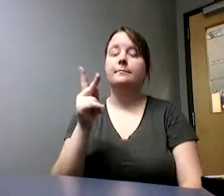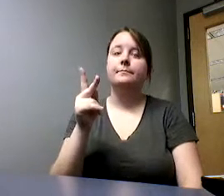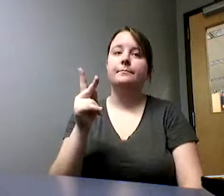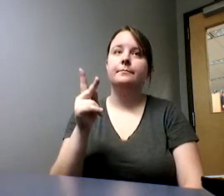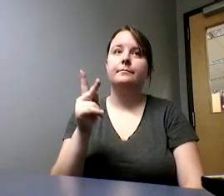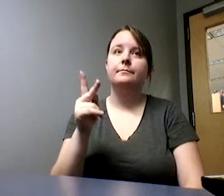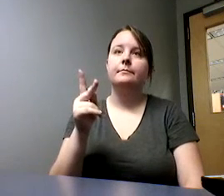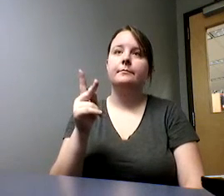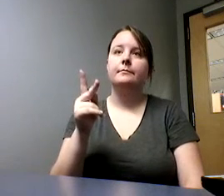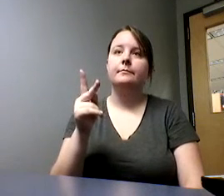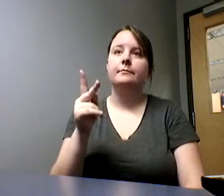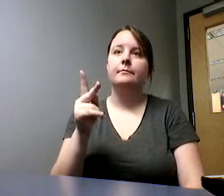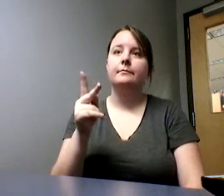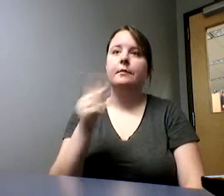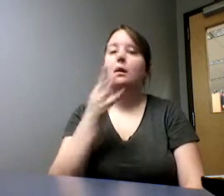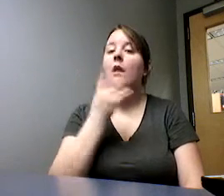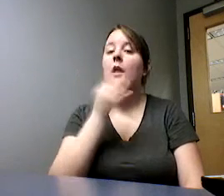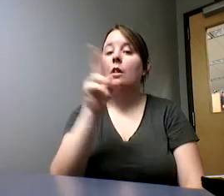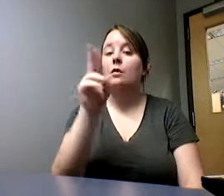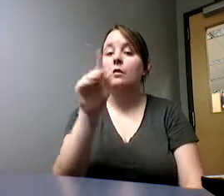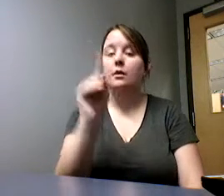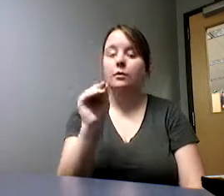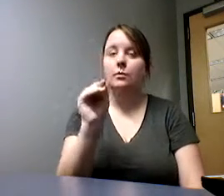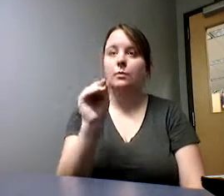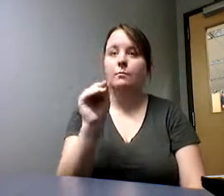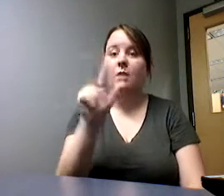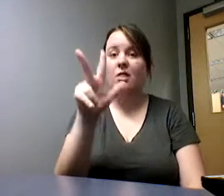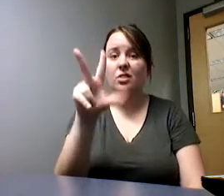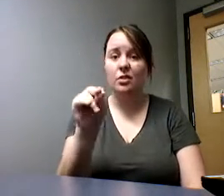England, where they got 30 inches of rain one day.